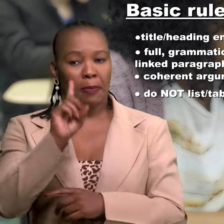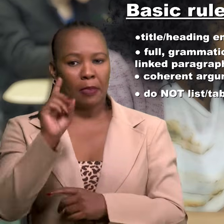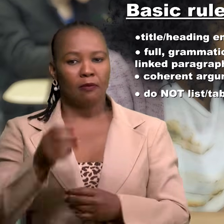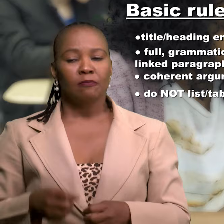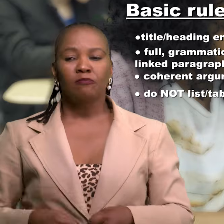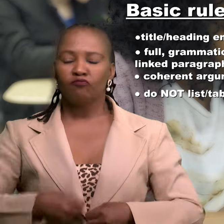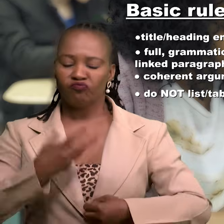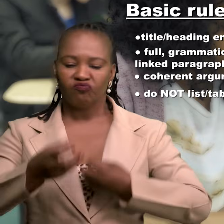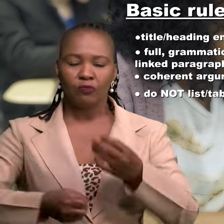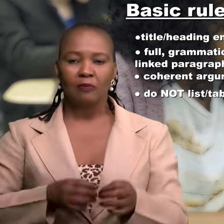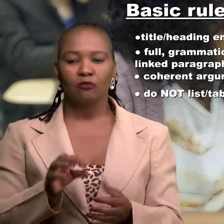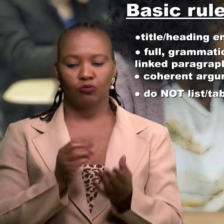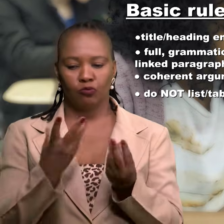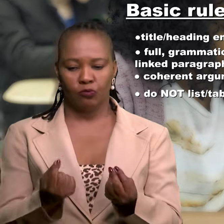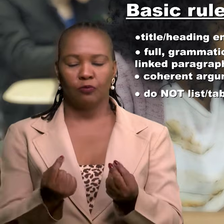such a thing.